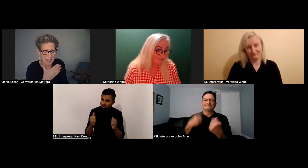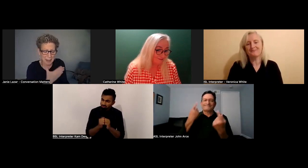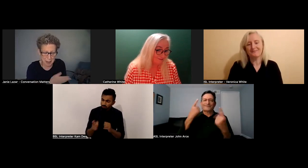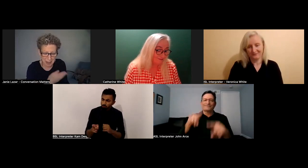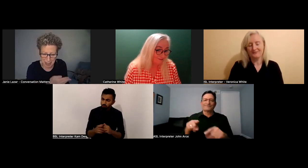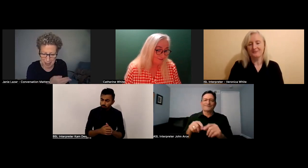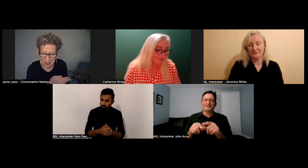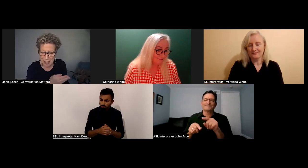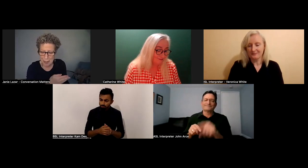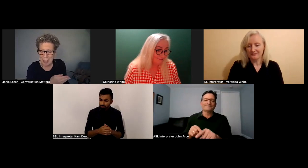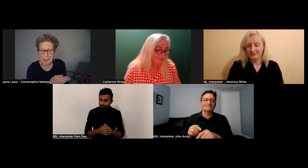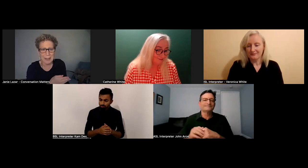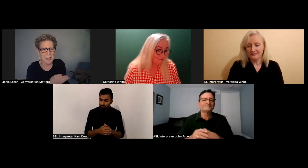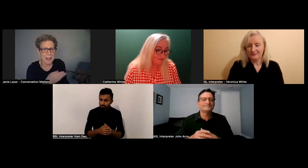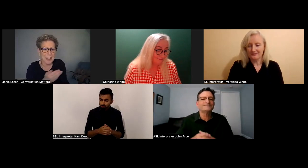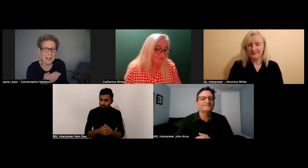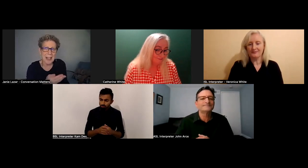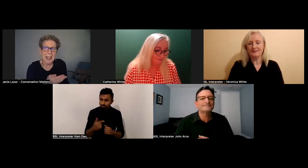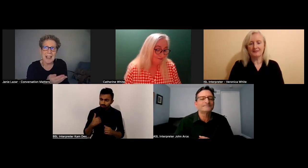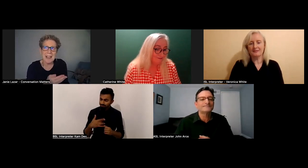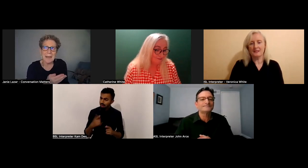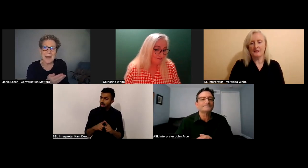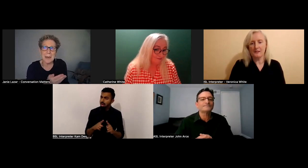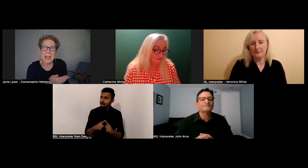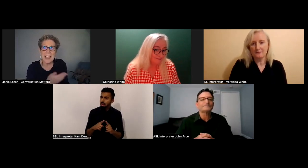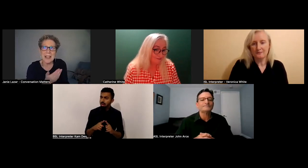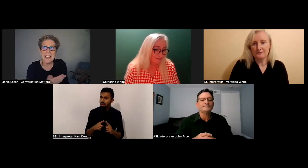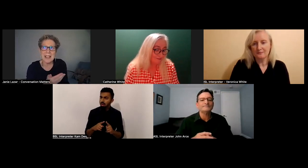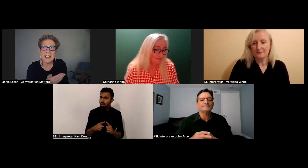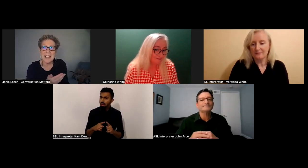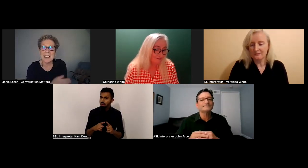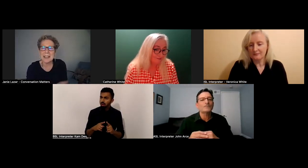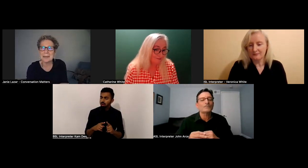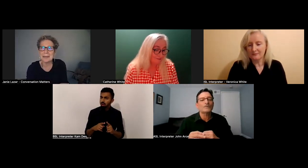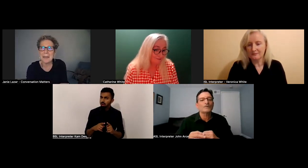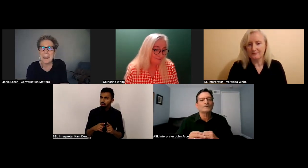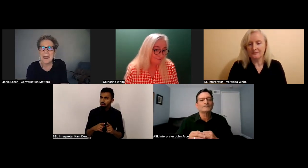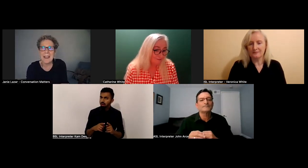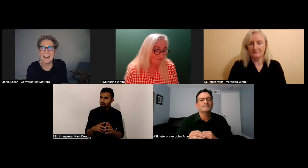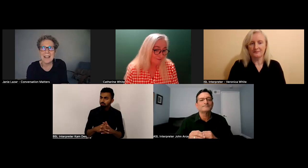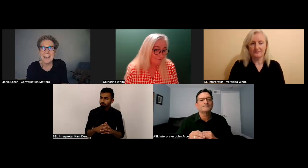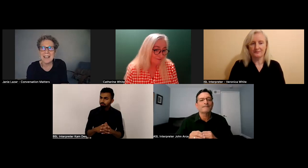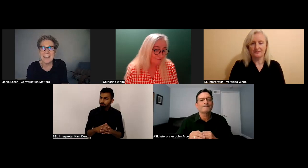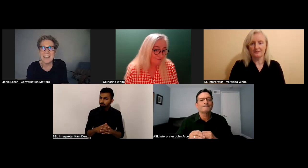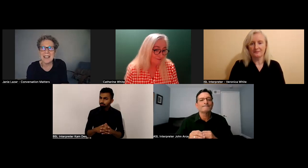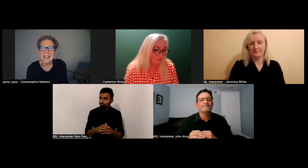just being able to participate at so many levels, whether it's